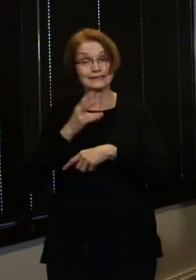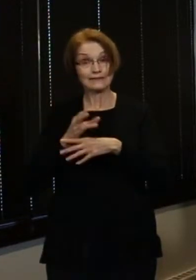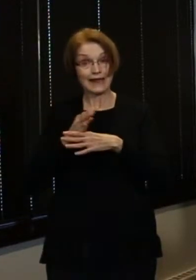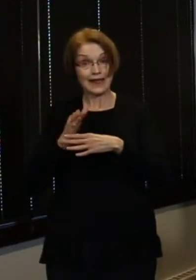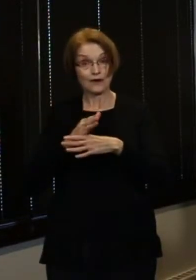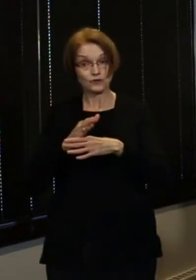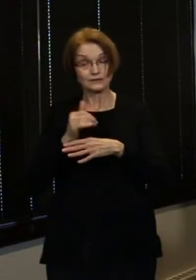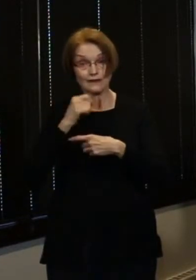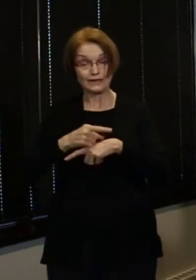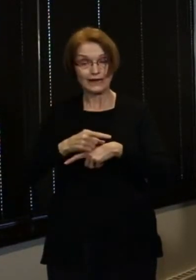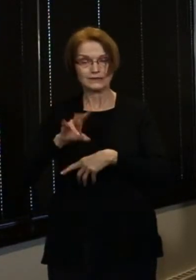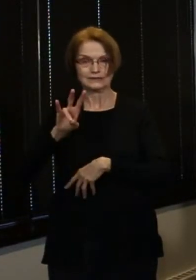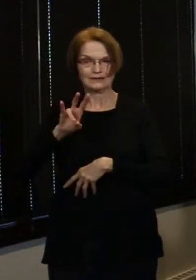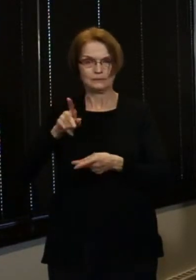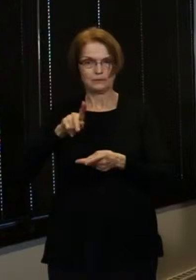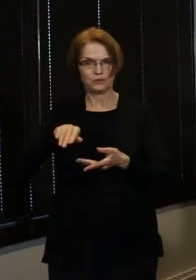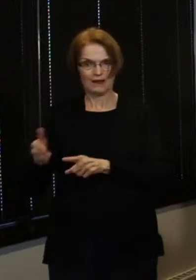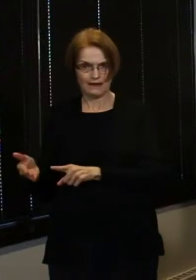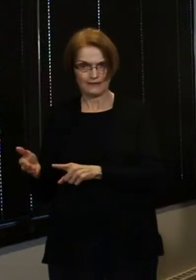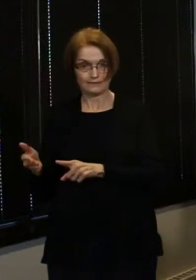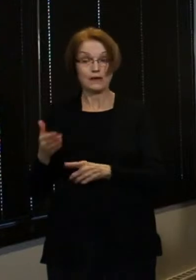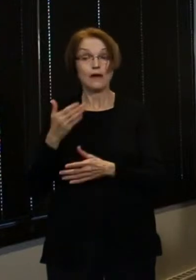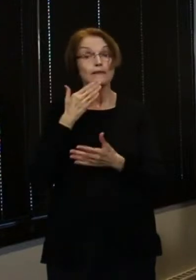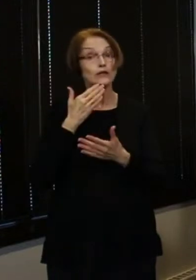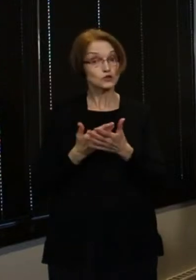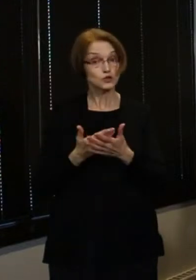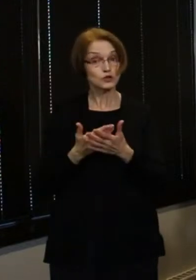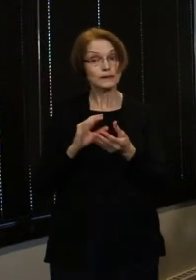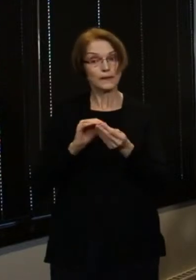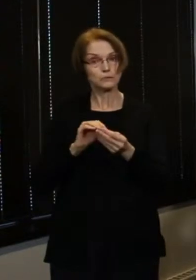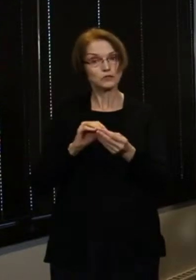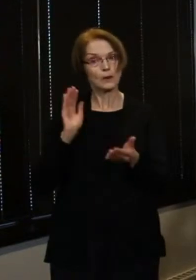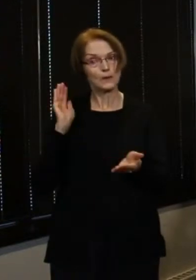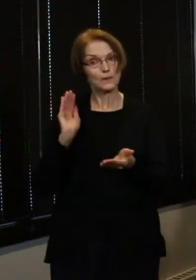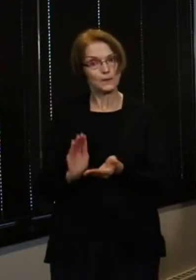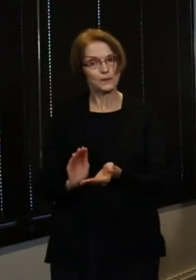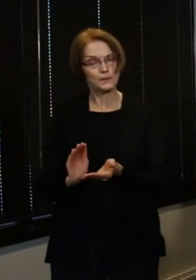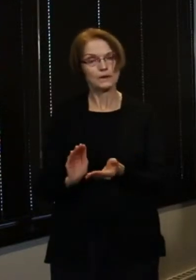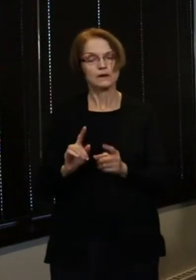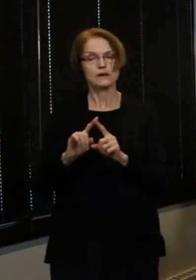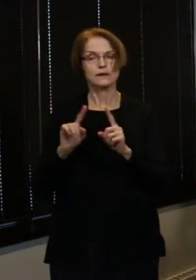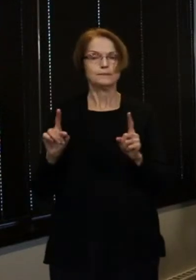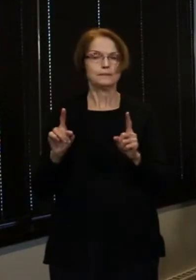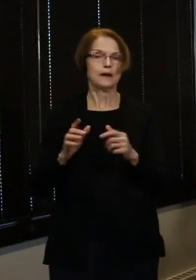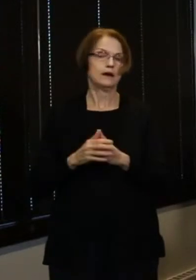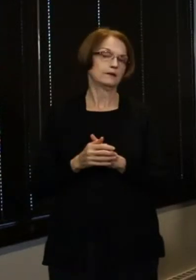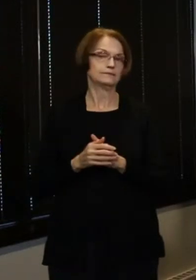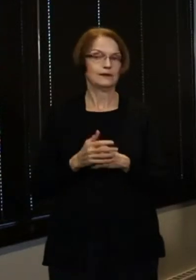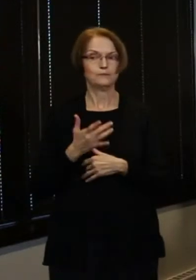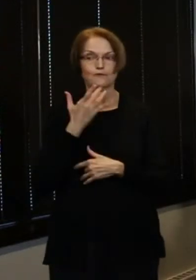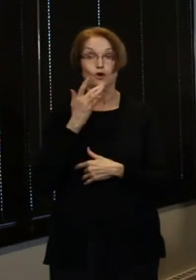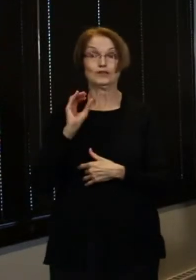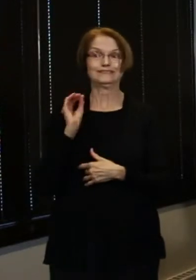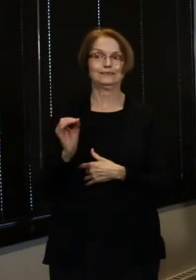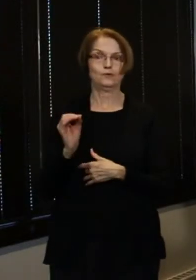7. So still good, the numbers are coming down, but we would like it to be